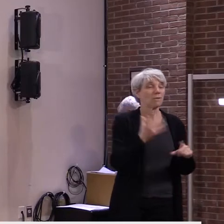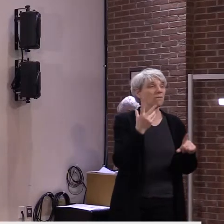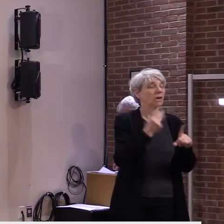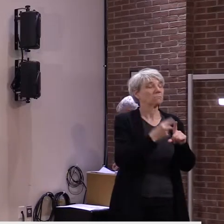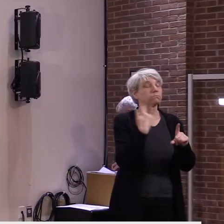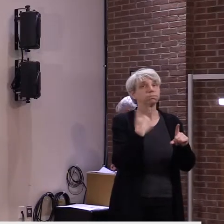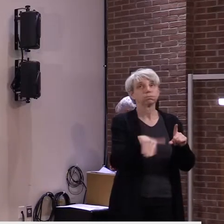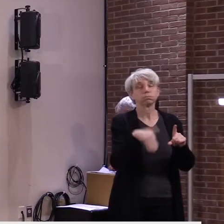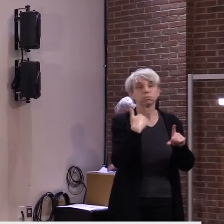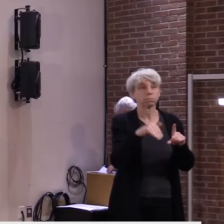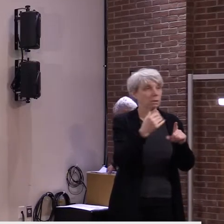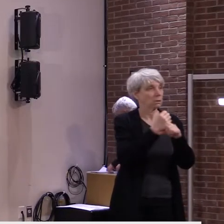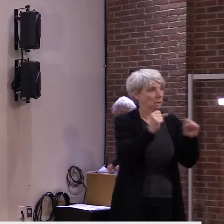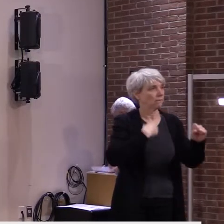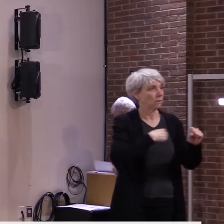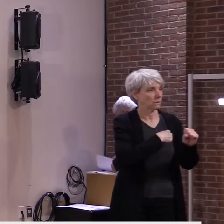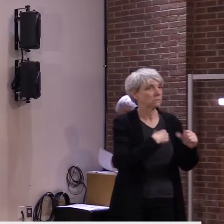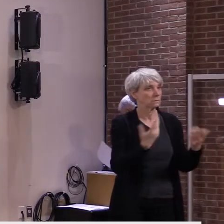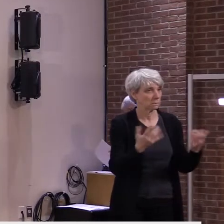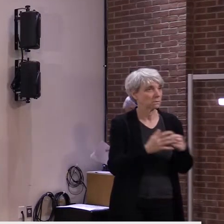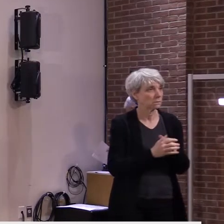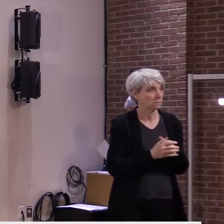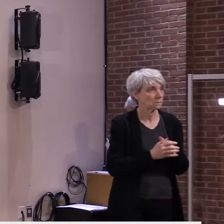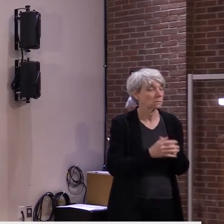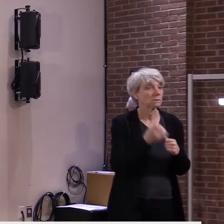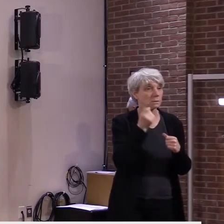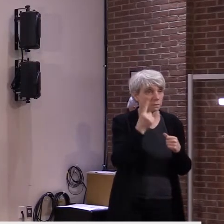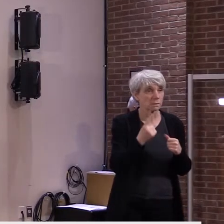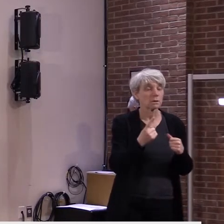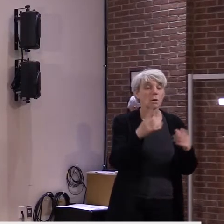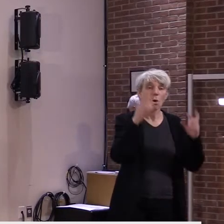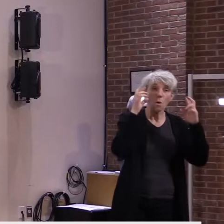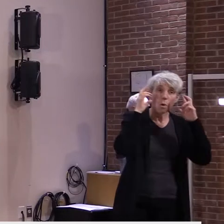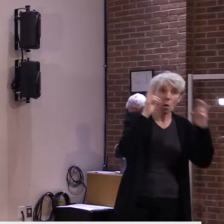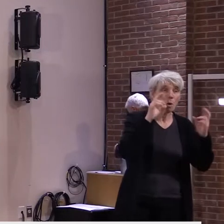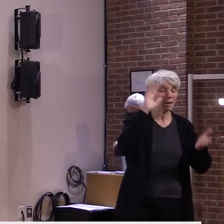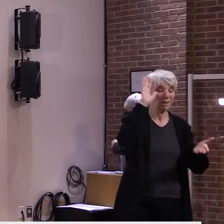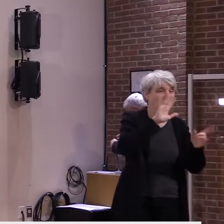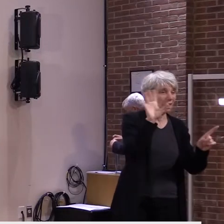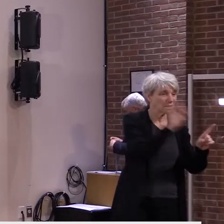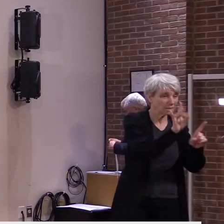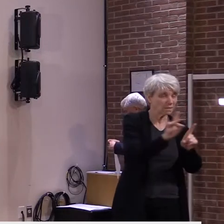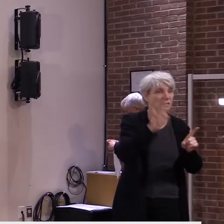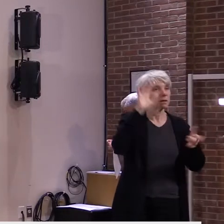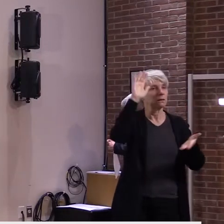impacts all of the others right now and points to why we are doing